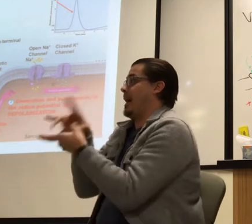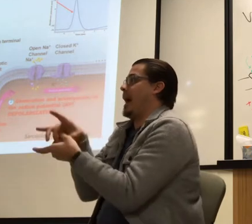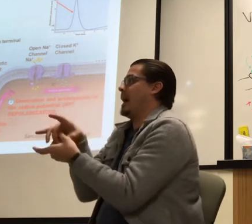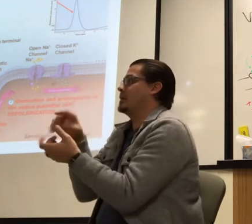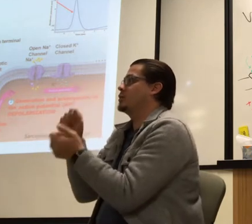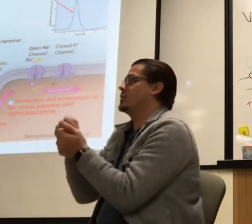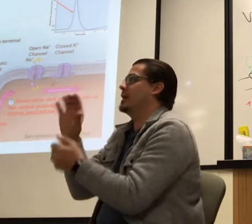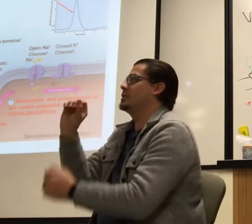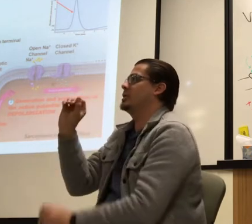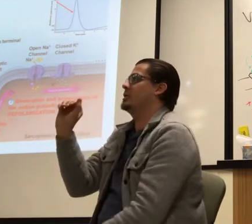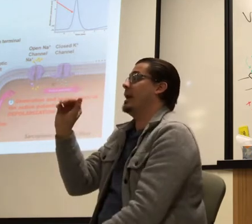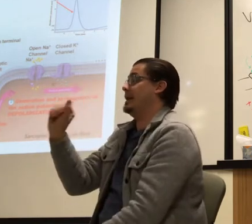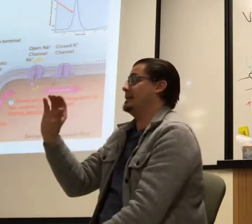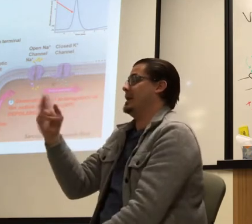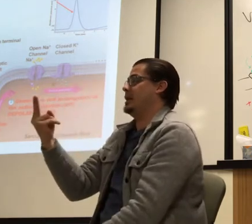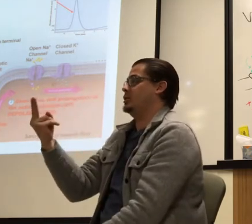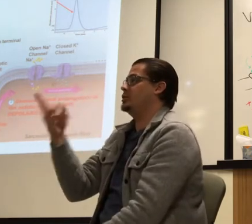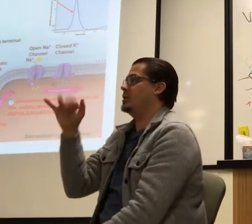influx of sodium.